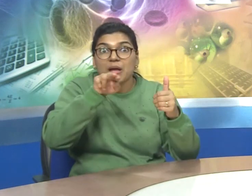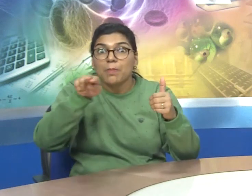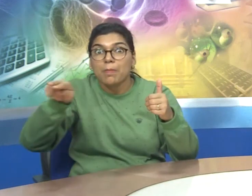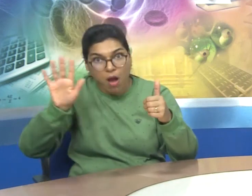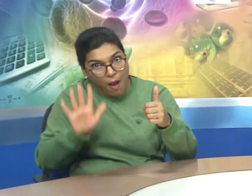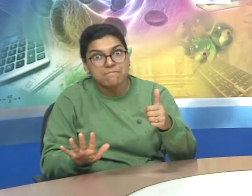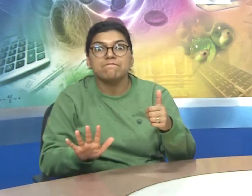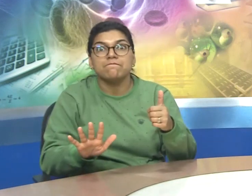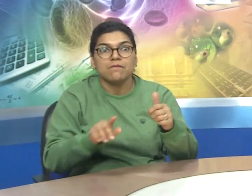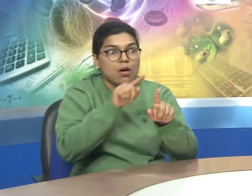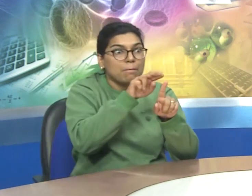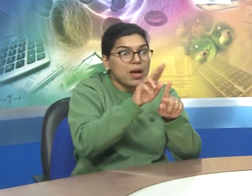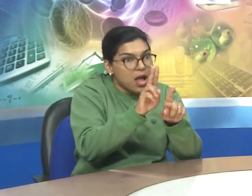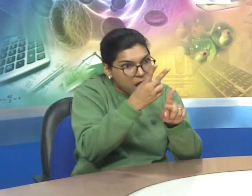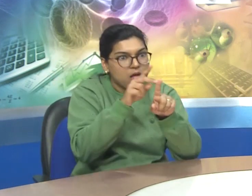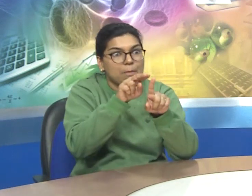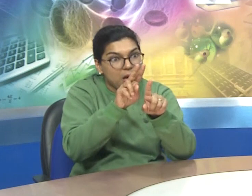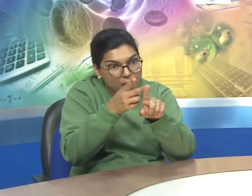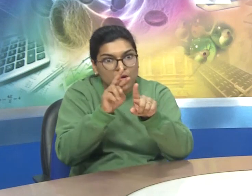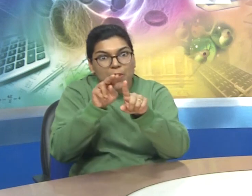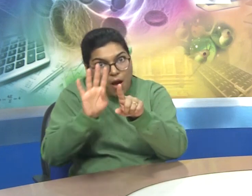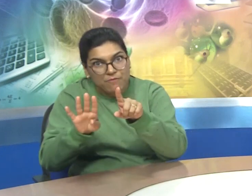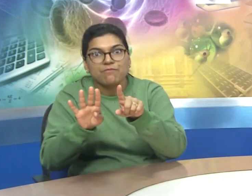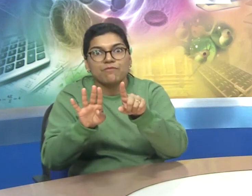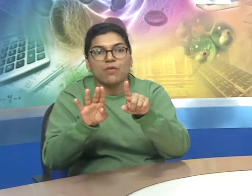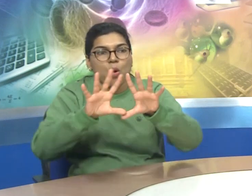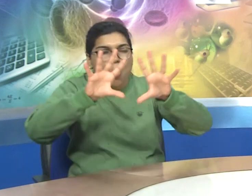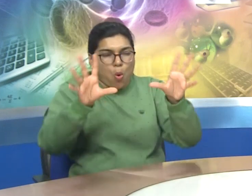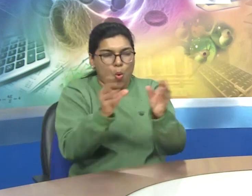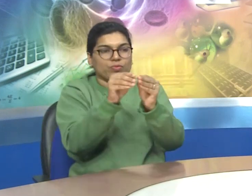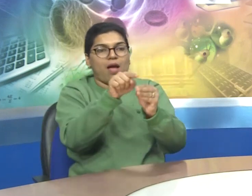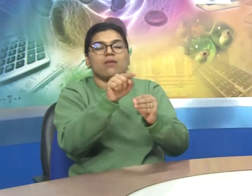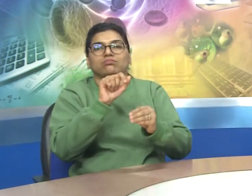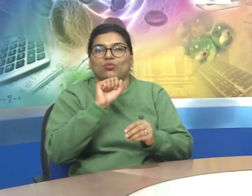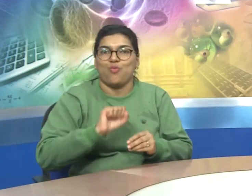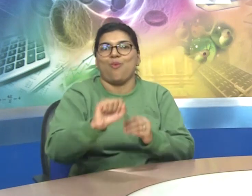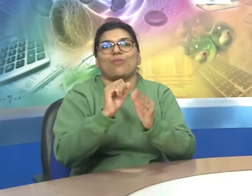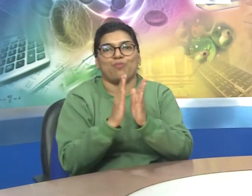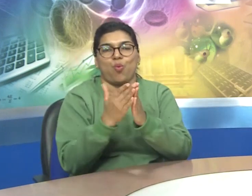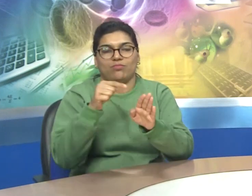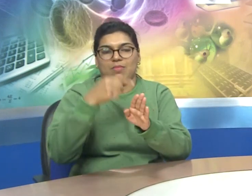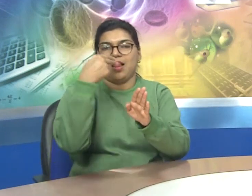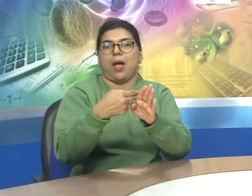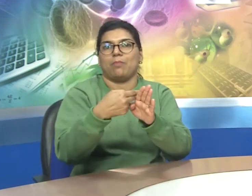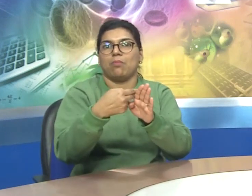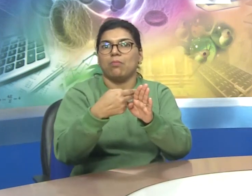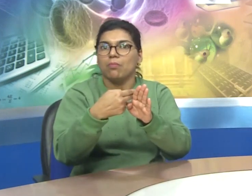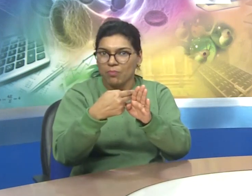that numbers which is given to the books, they are all called as book number, or we can